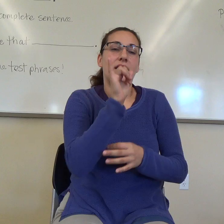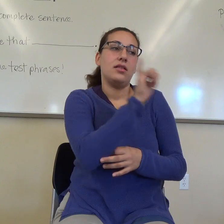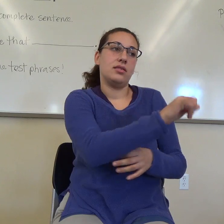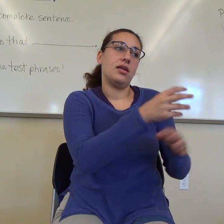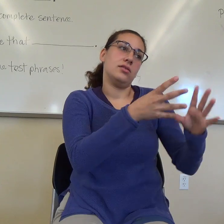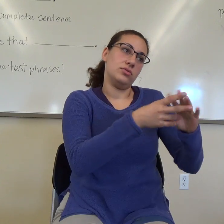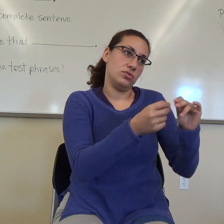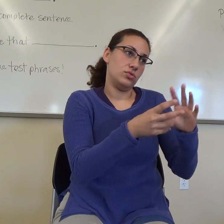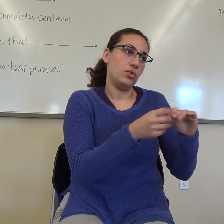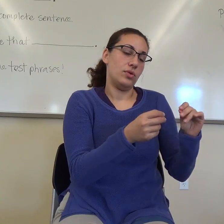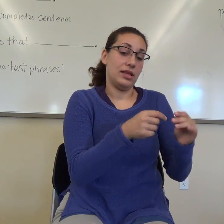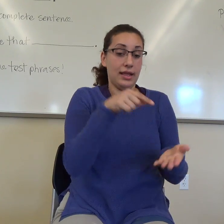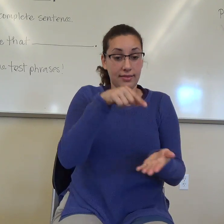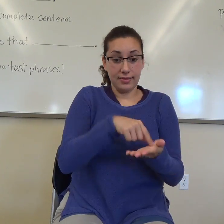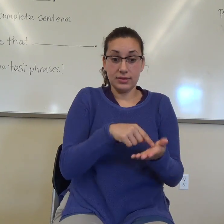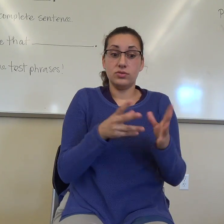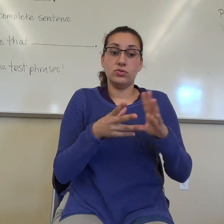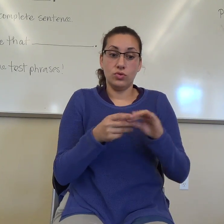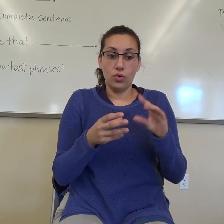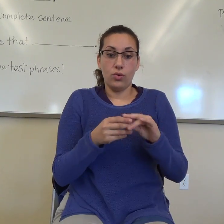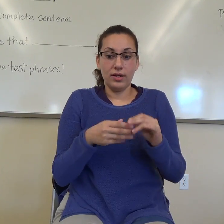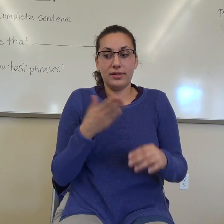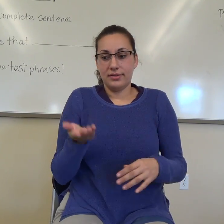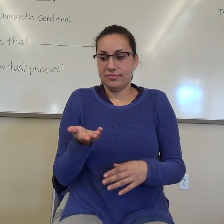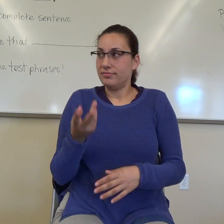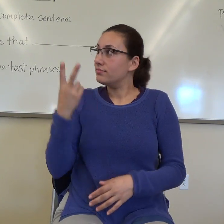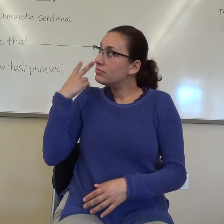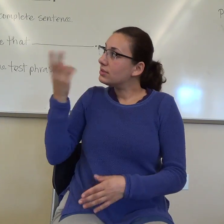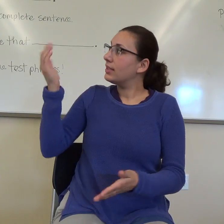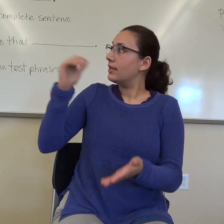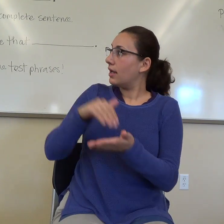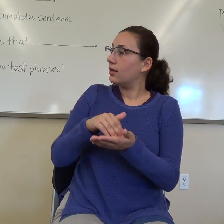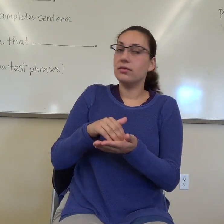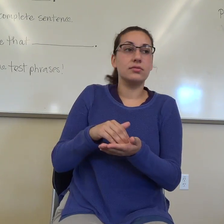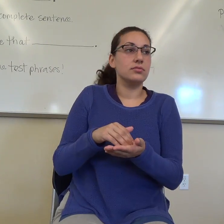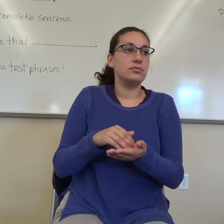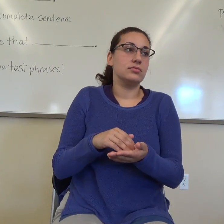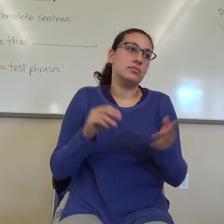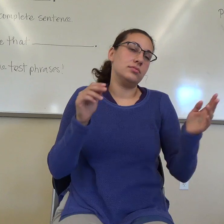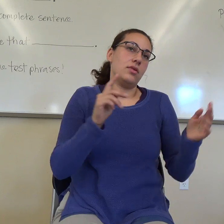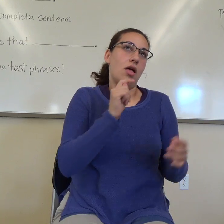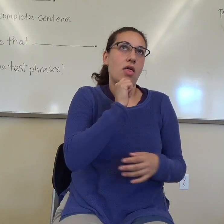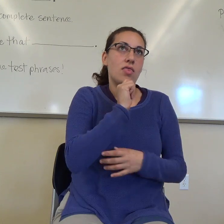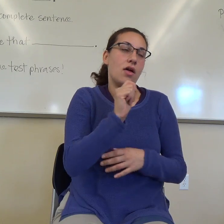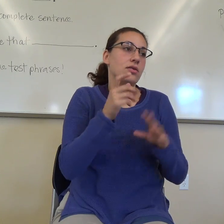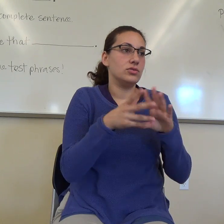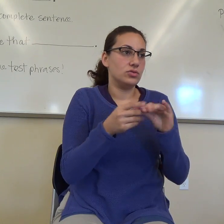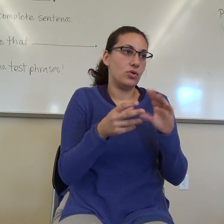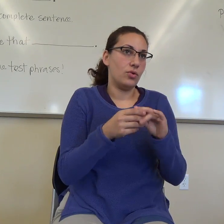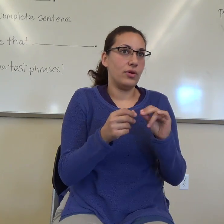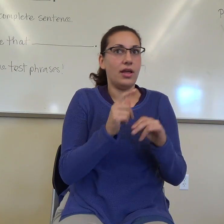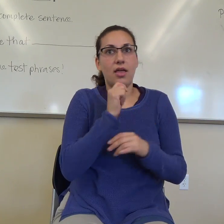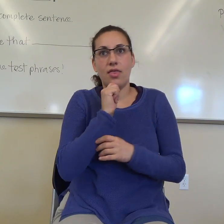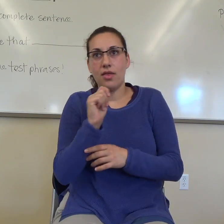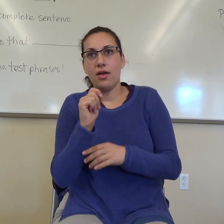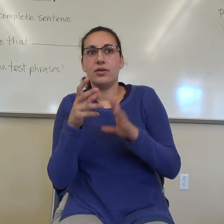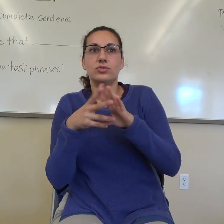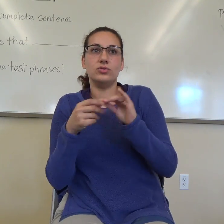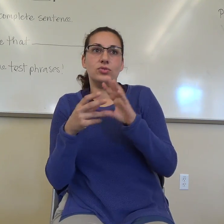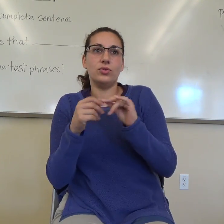the story. Here it is again, the story. The story. Does that make